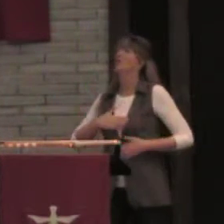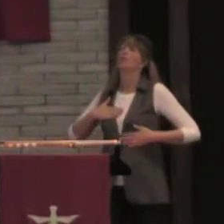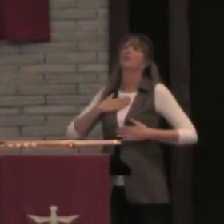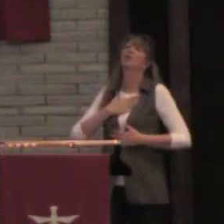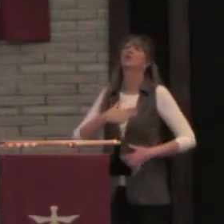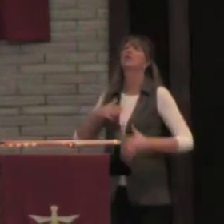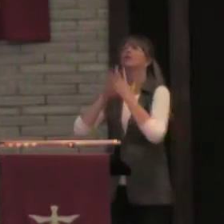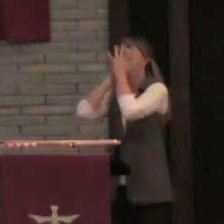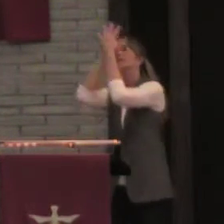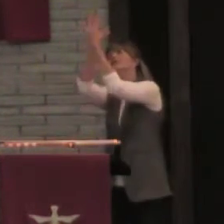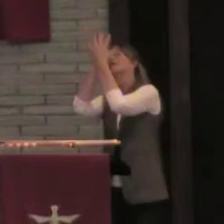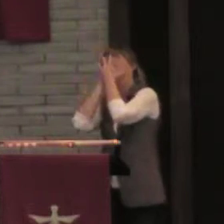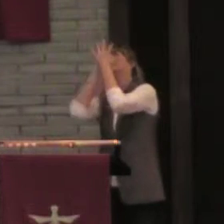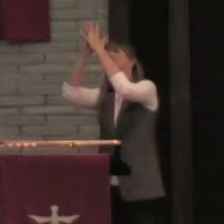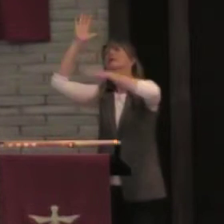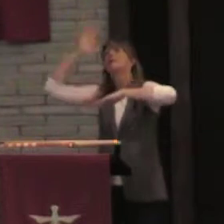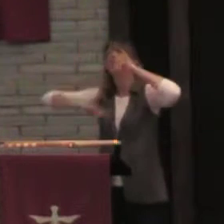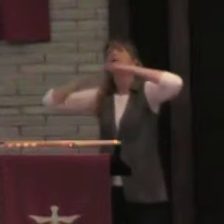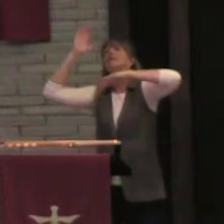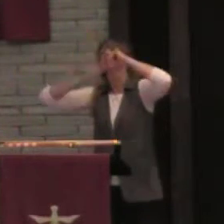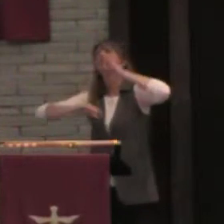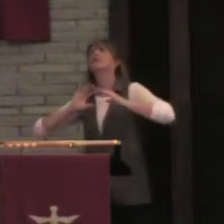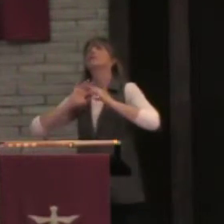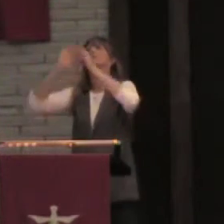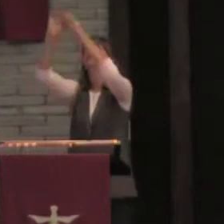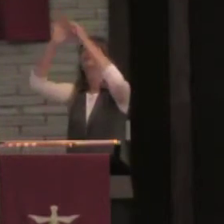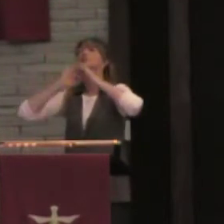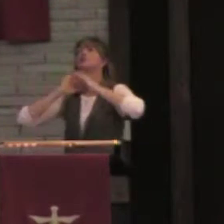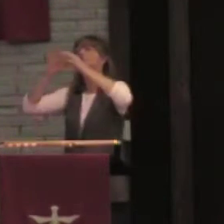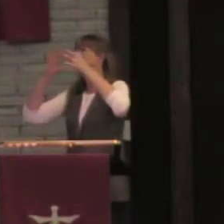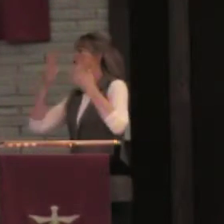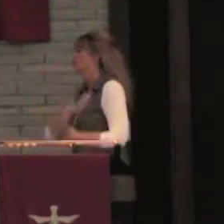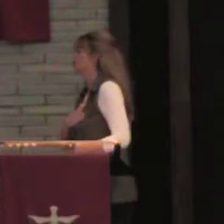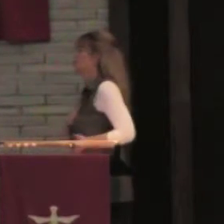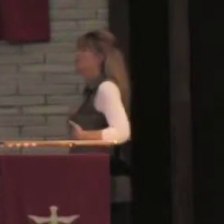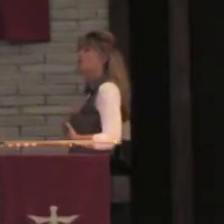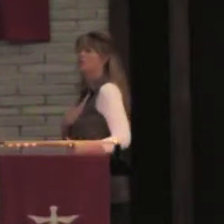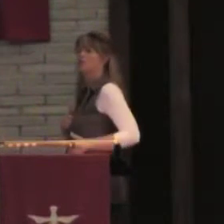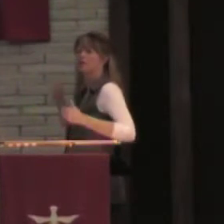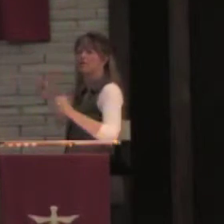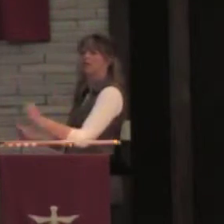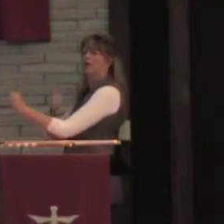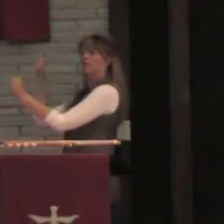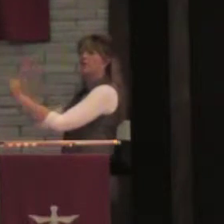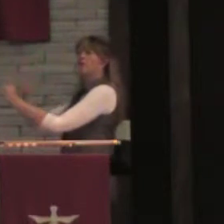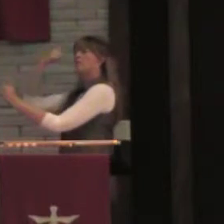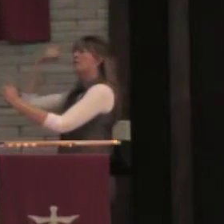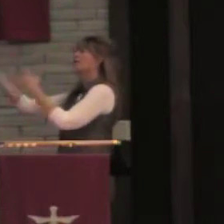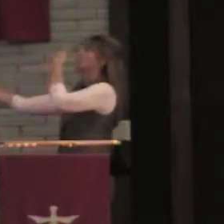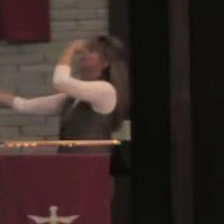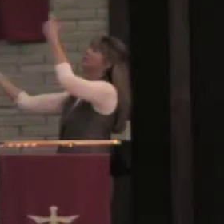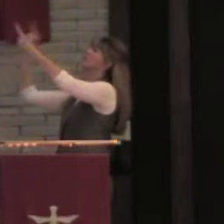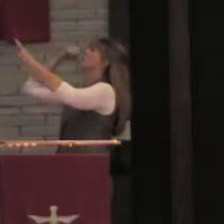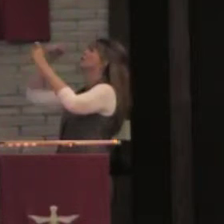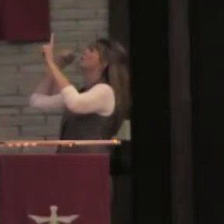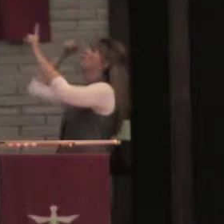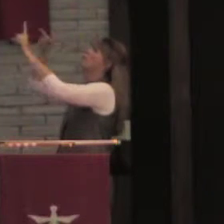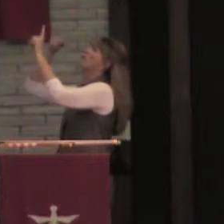take what God gives you and enjoy it and continue a relationship with Him and continue to build that relationship. And to chase